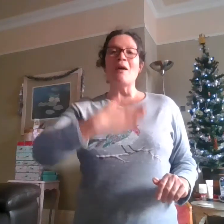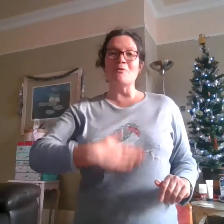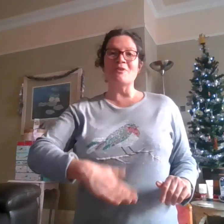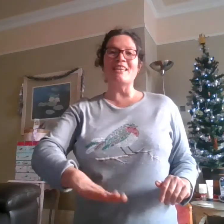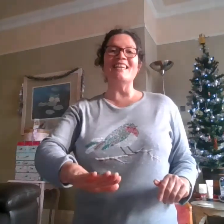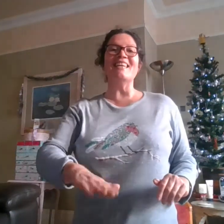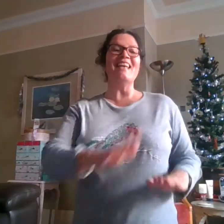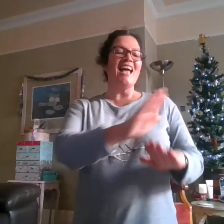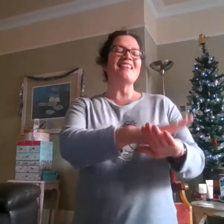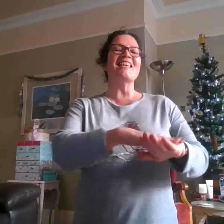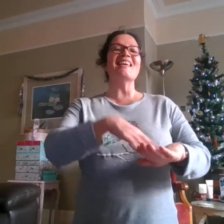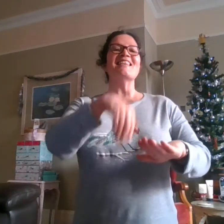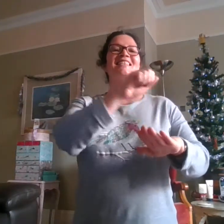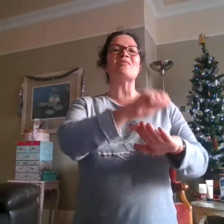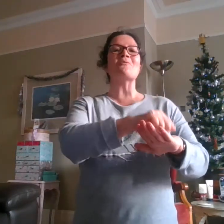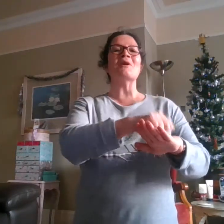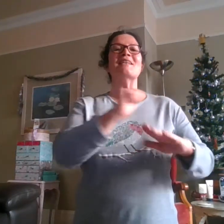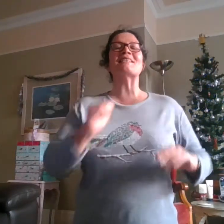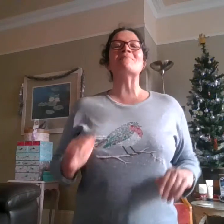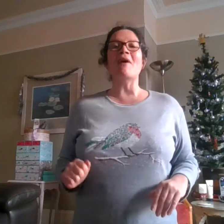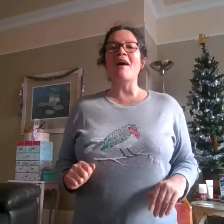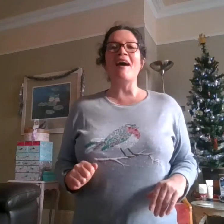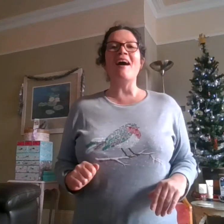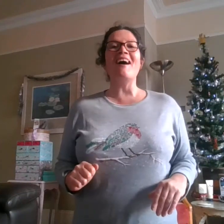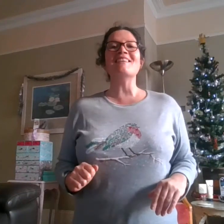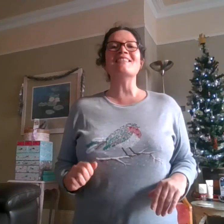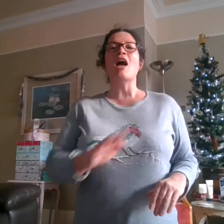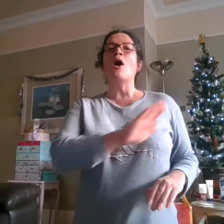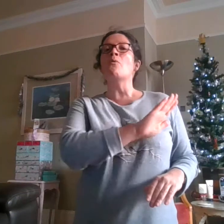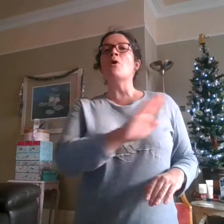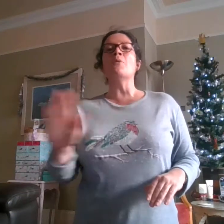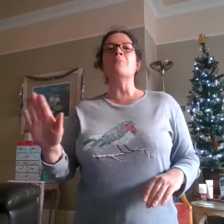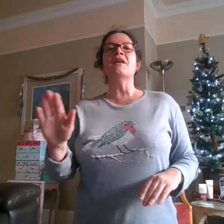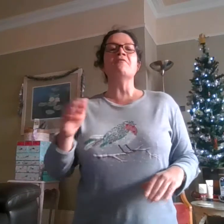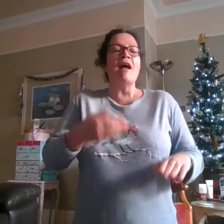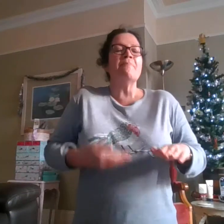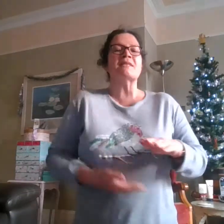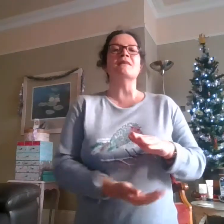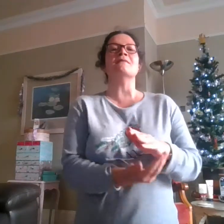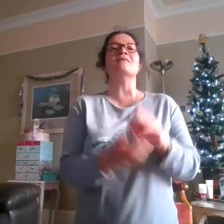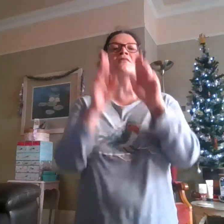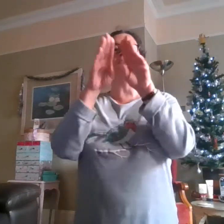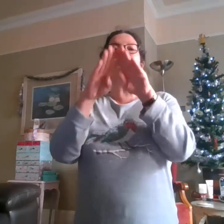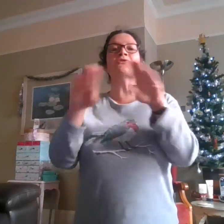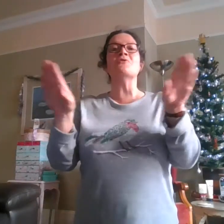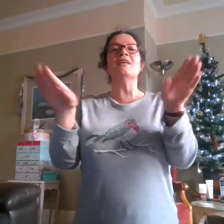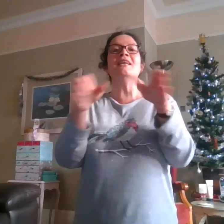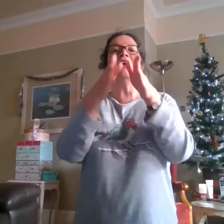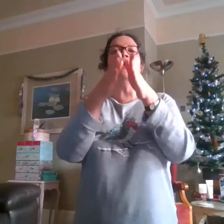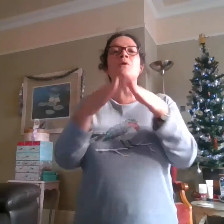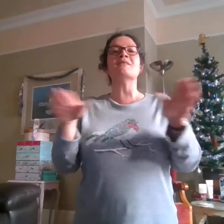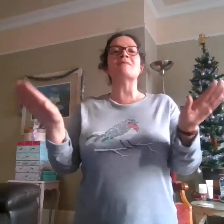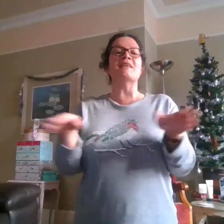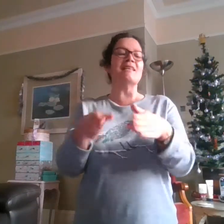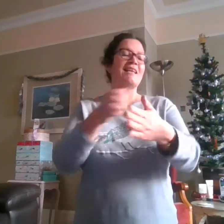will need this Christmas won't be wrapped under a tree. I want something that